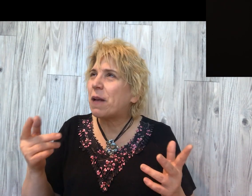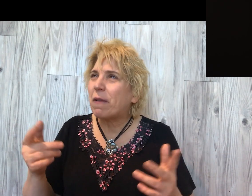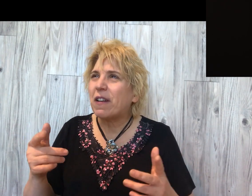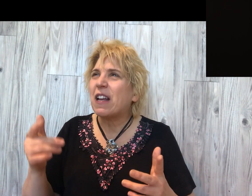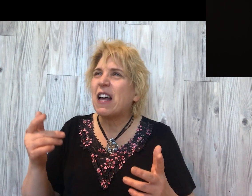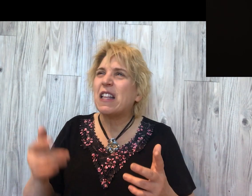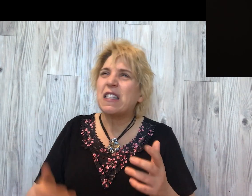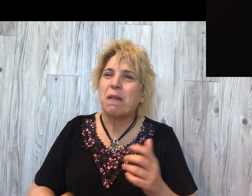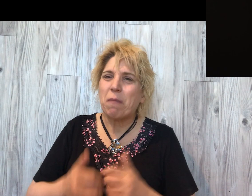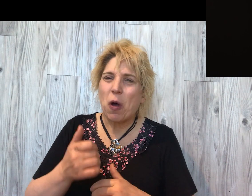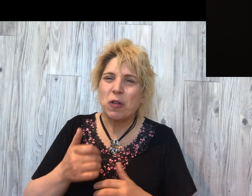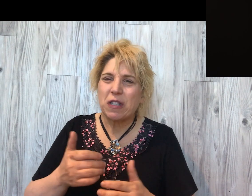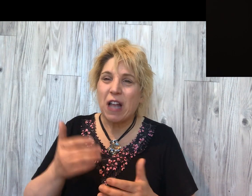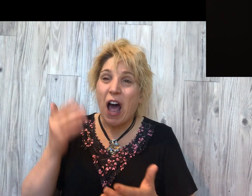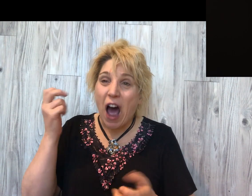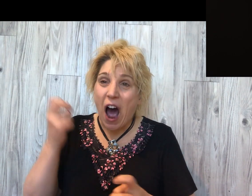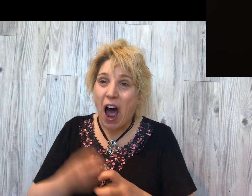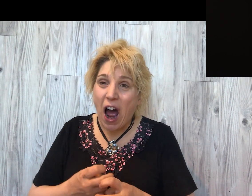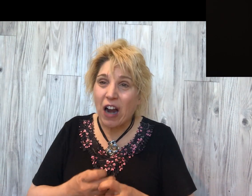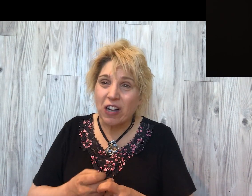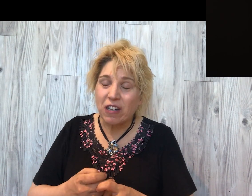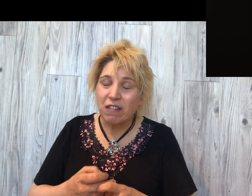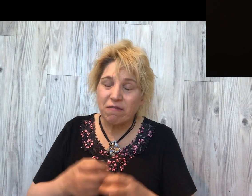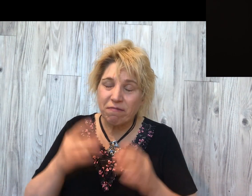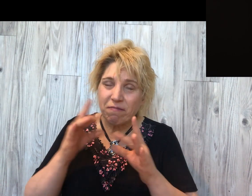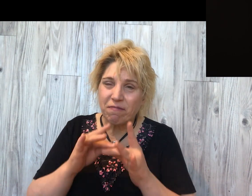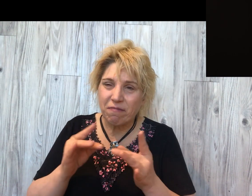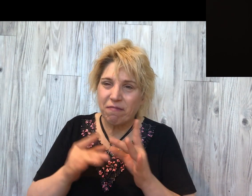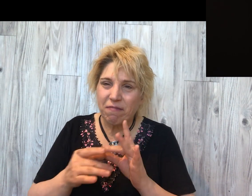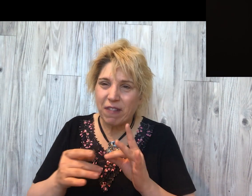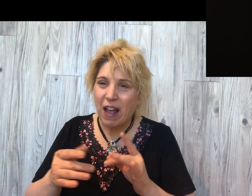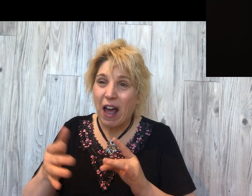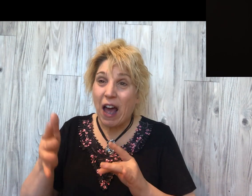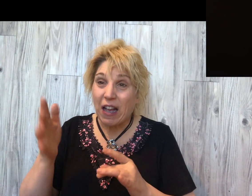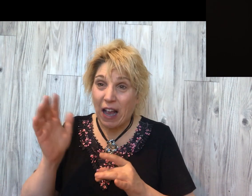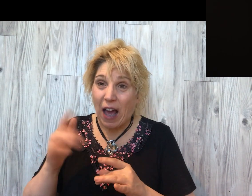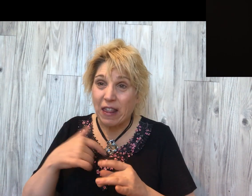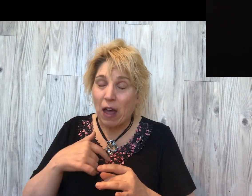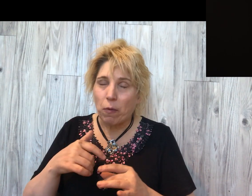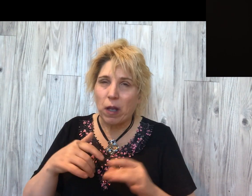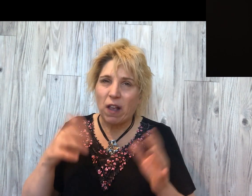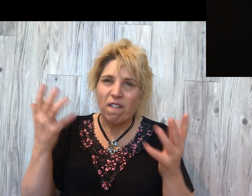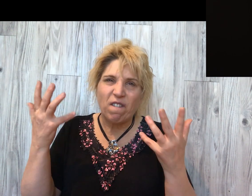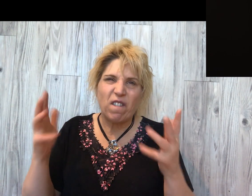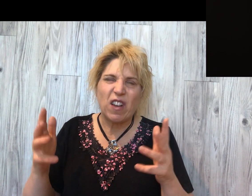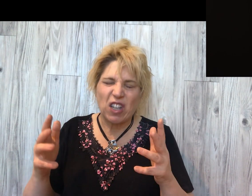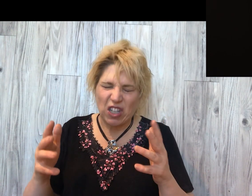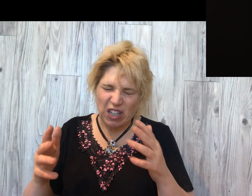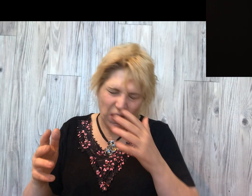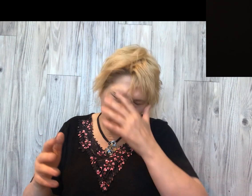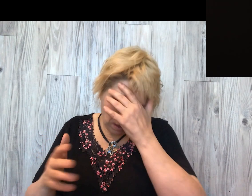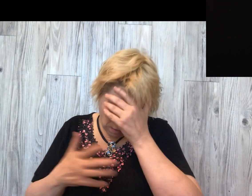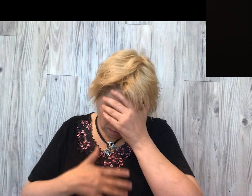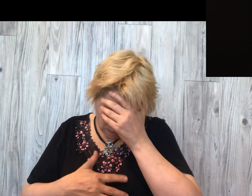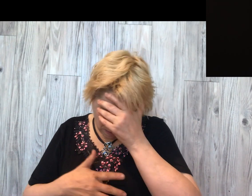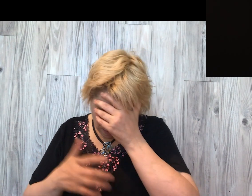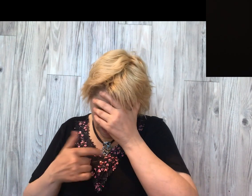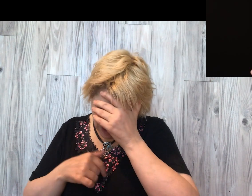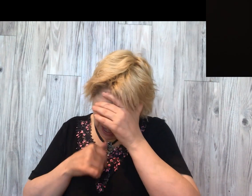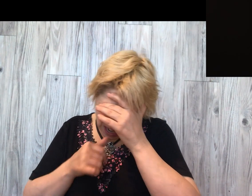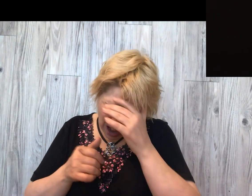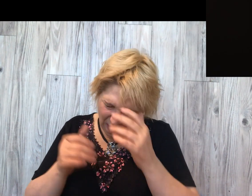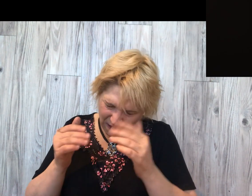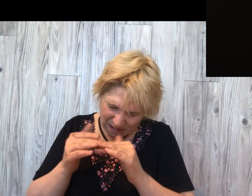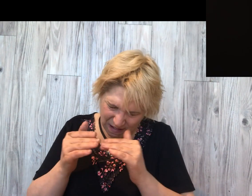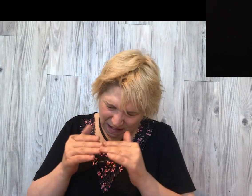of us, this is the hardest statement we will ever make, admitting to God that we've blown it, that we've been selfish, that we've been dishonest, that